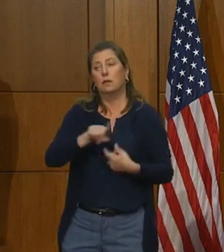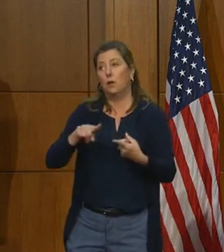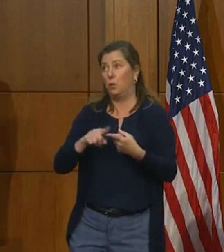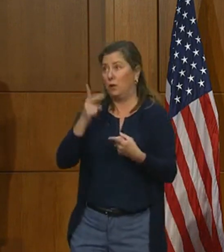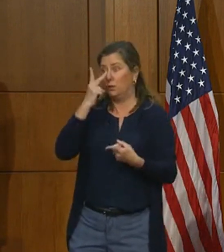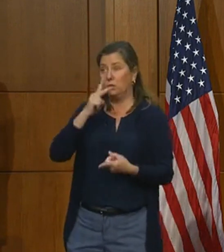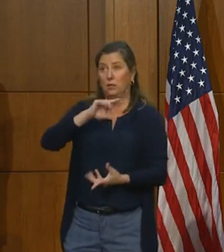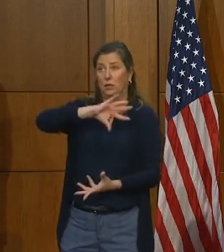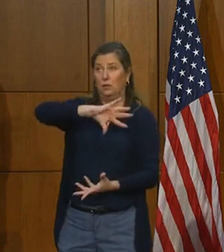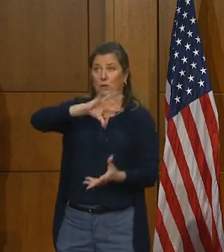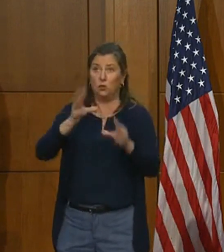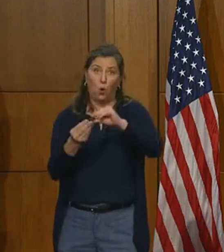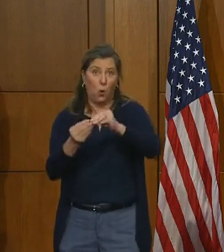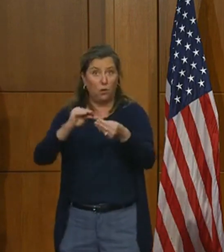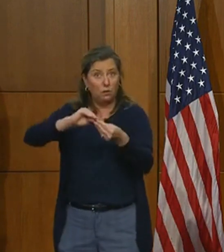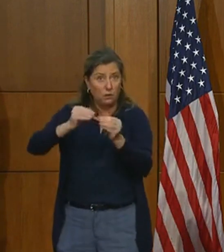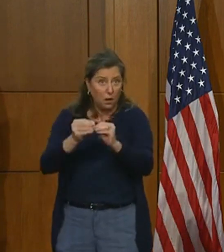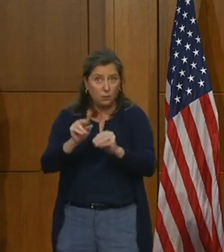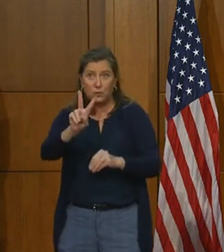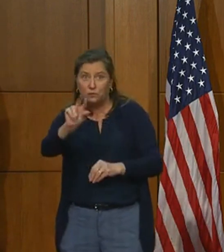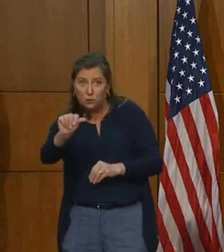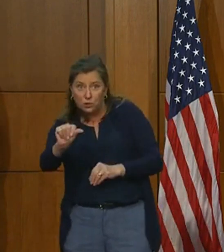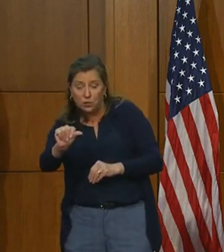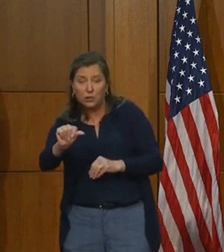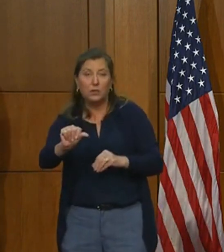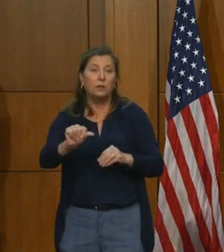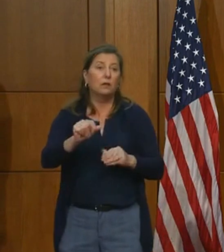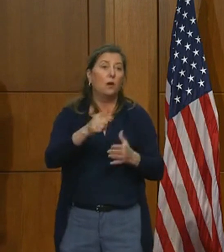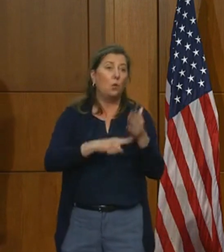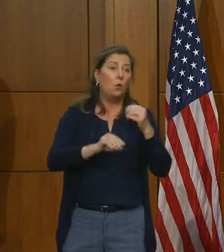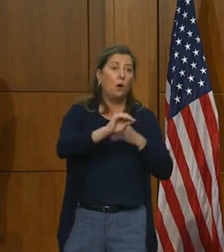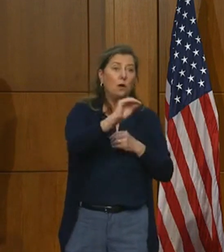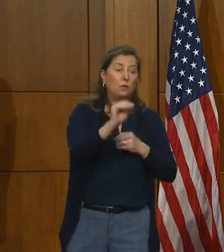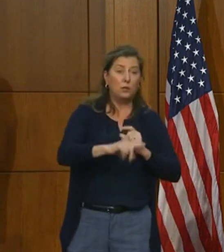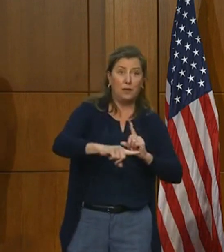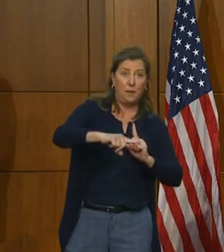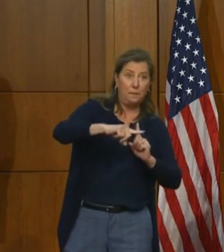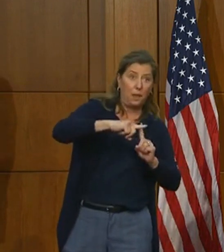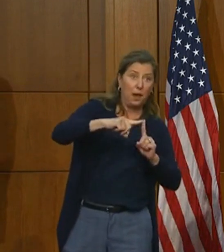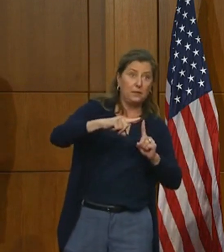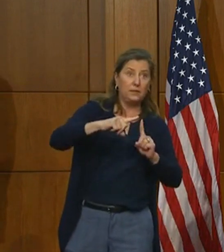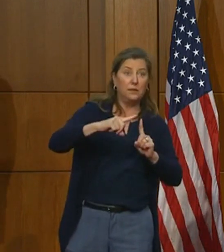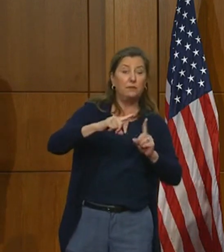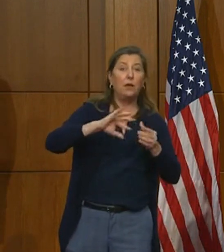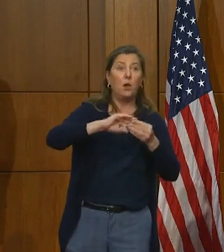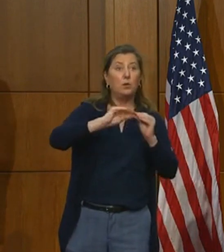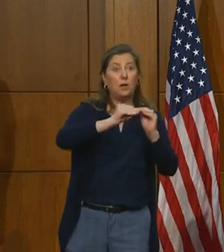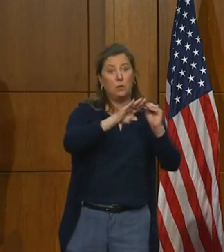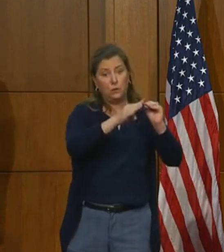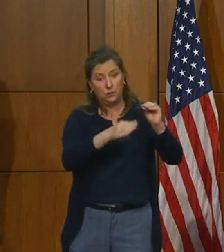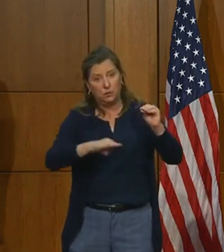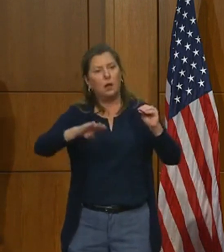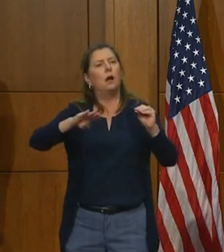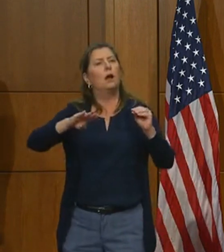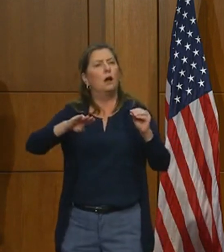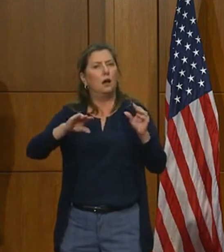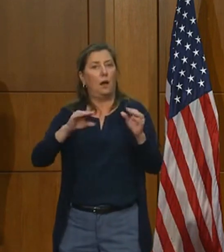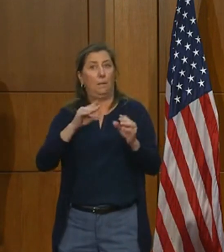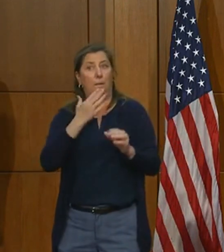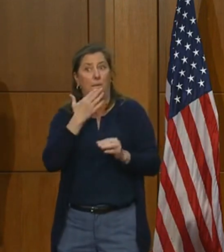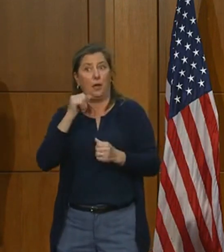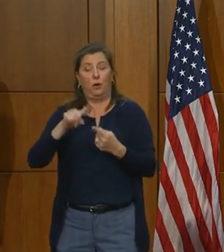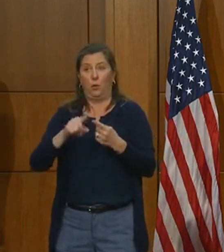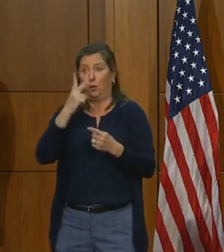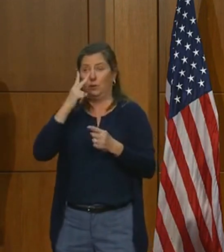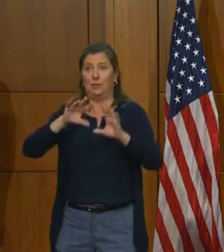of Virginia and looking at the positivity rates, those trends, they're much more accurate when you look at